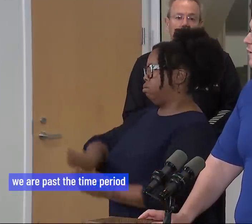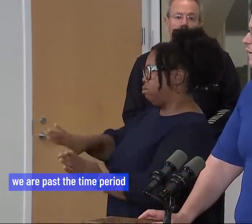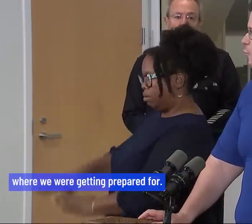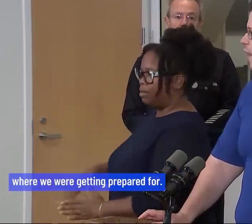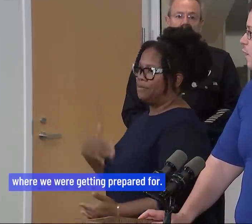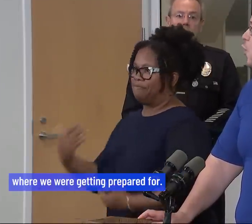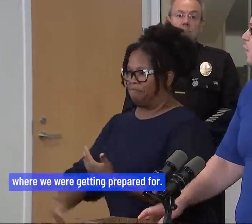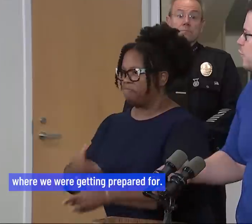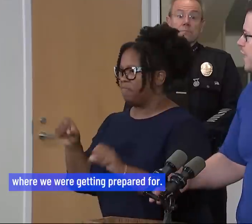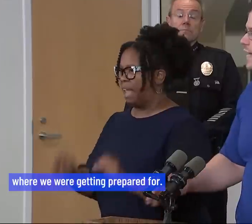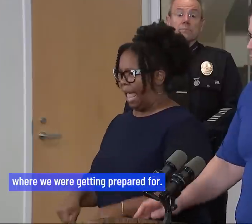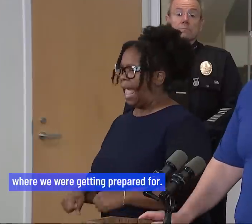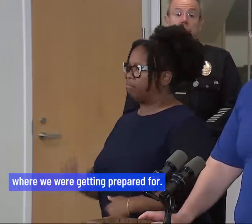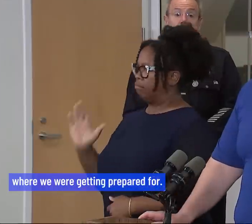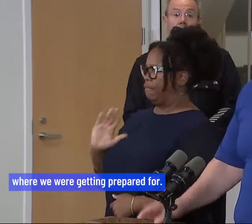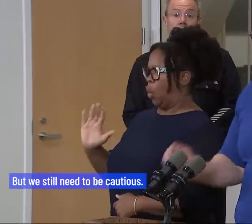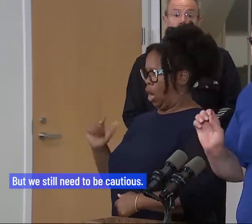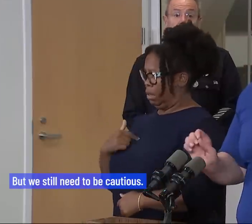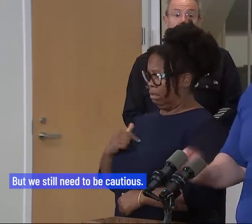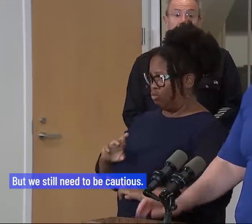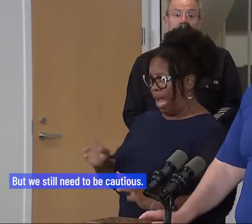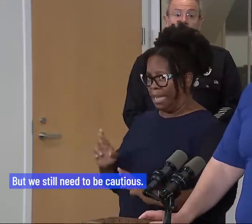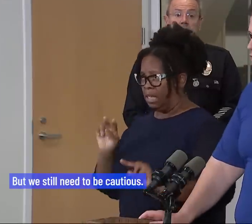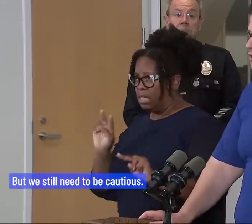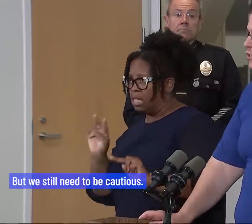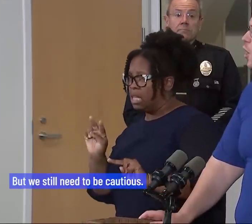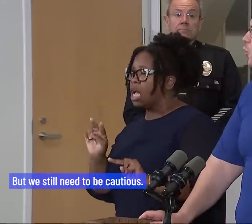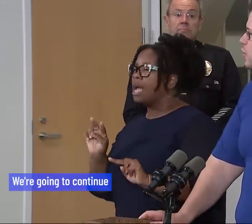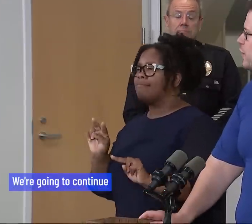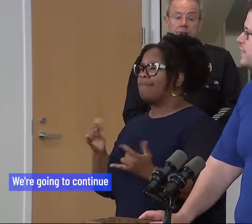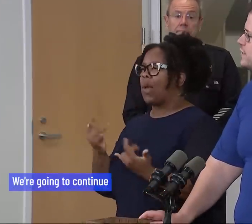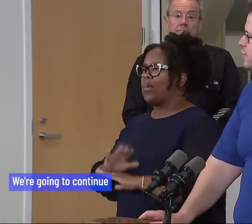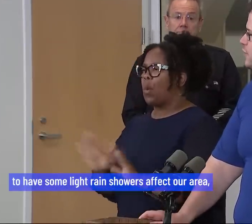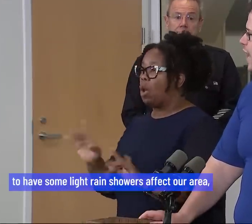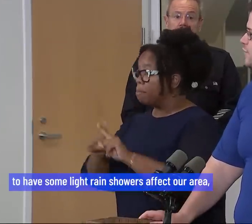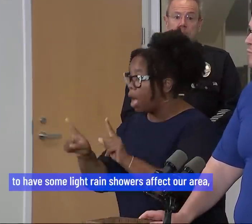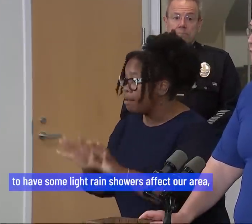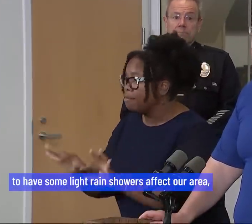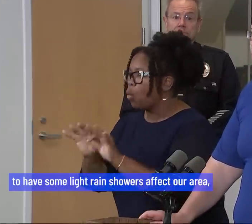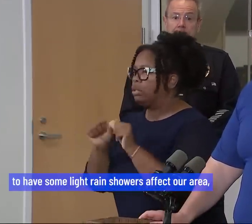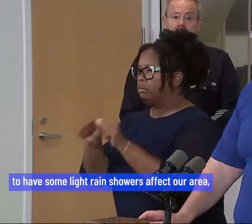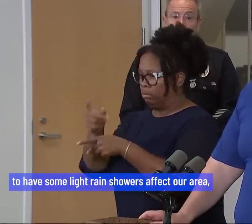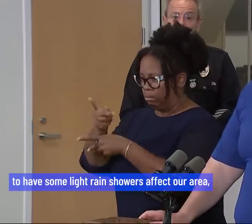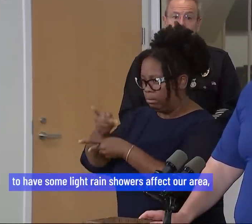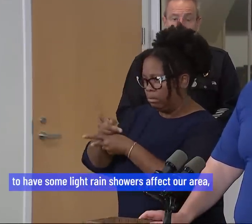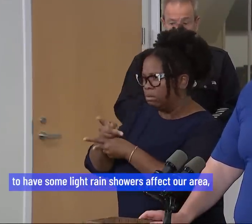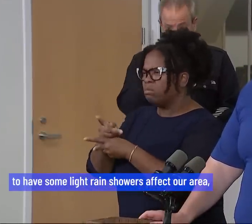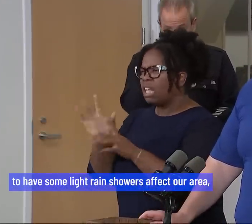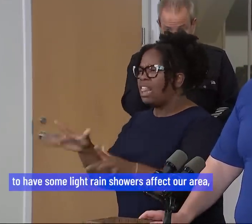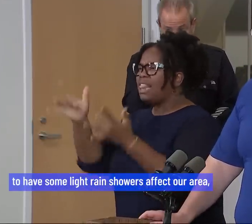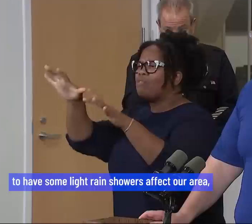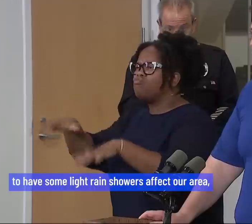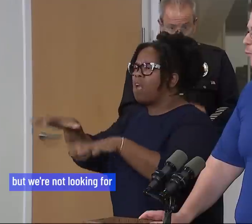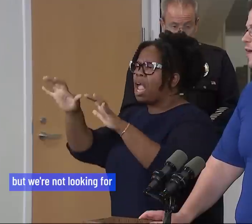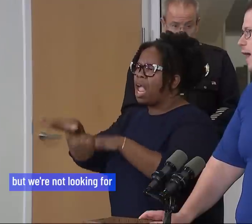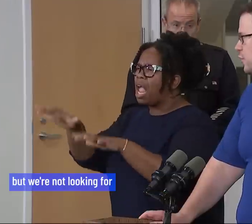time period where we were getting prepared for, but we still need to be cautious. We're going to continue to have some light rain showers affect